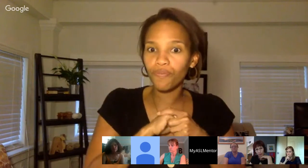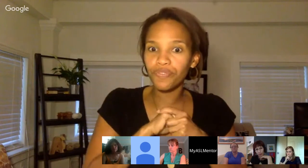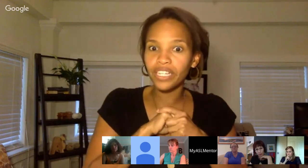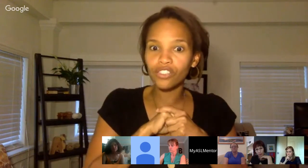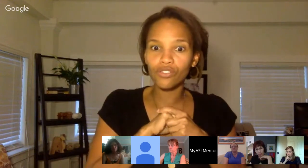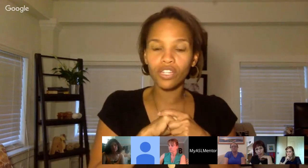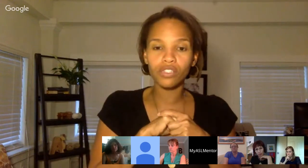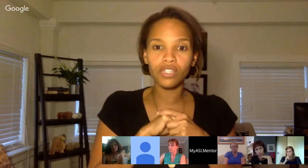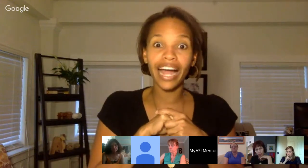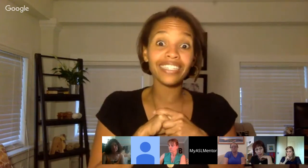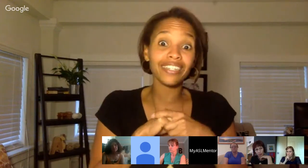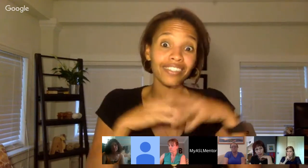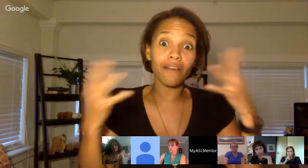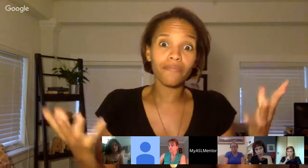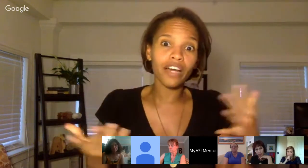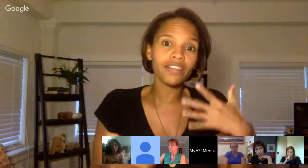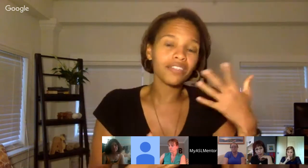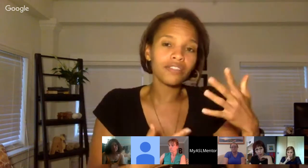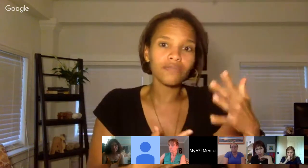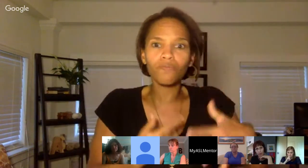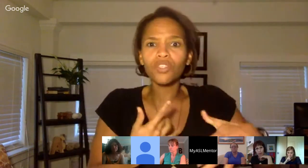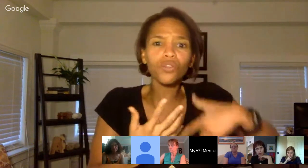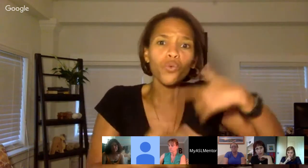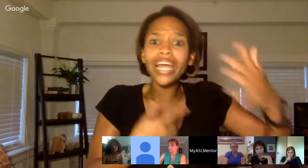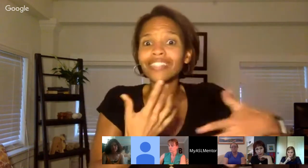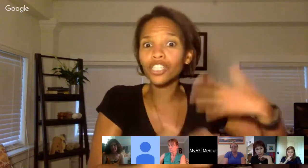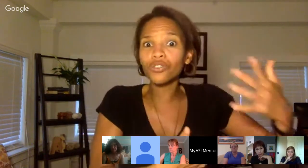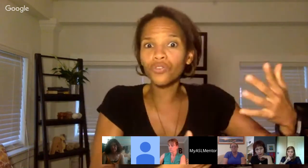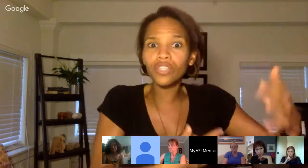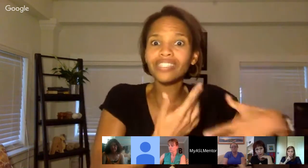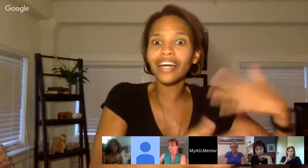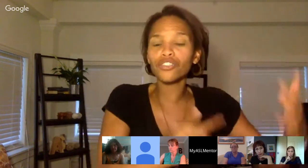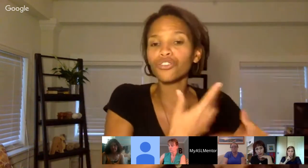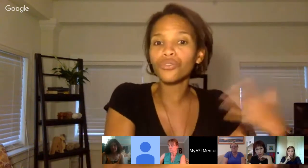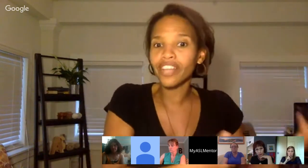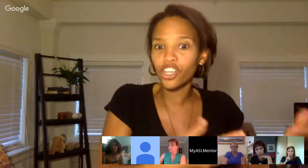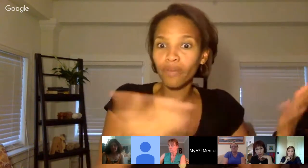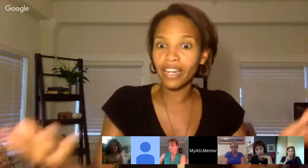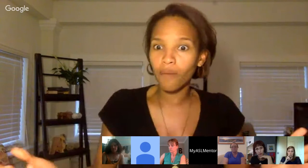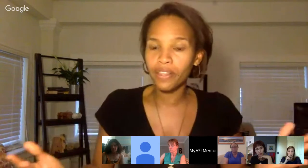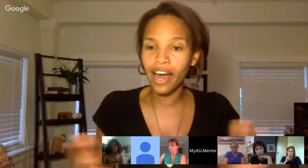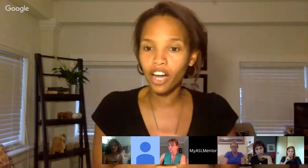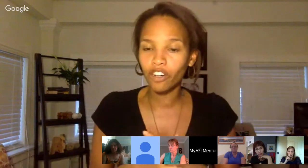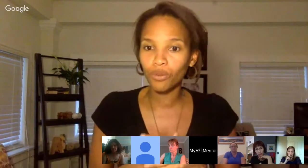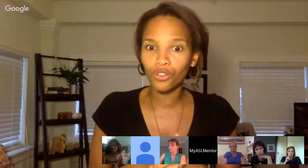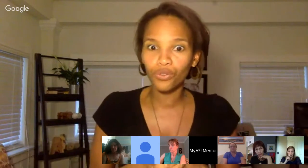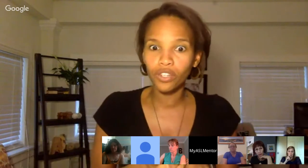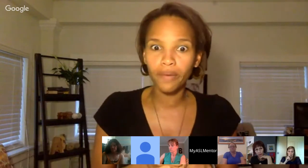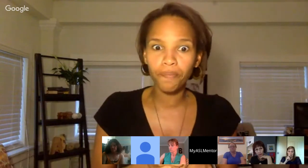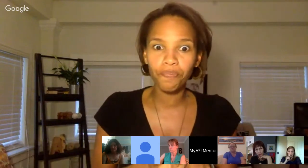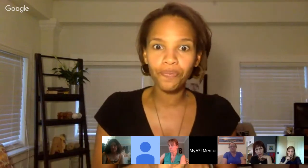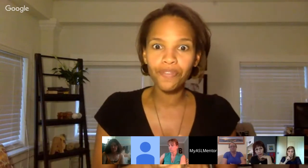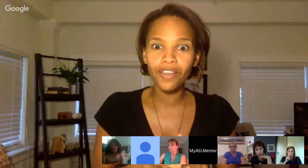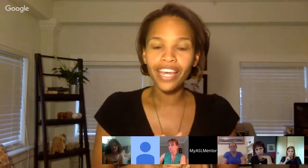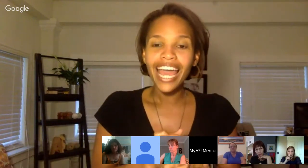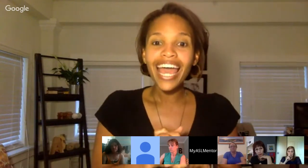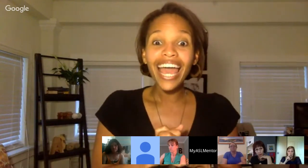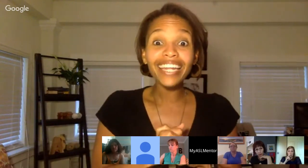hold of these ideas these ways that these signs are used that you may not be that comfortable using